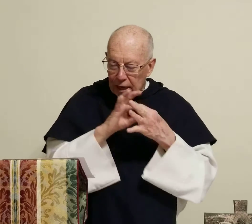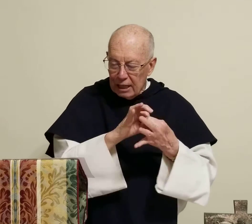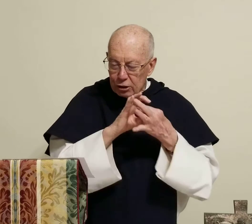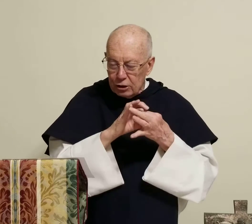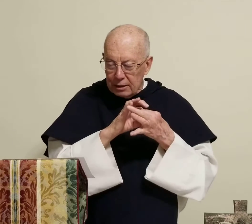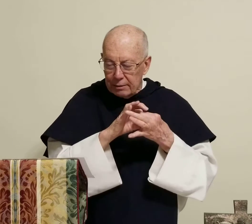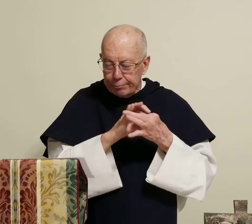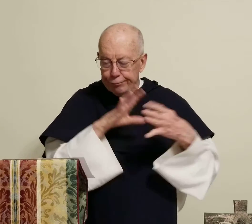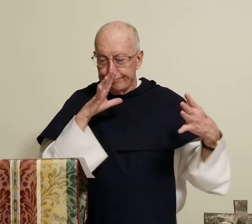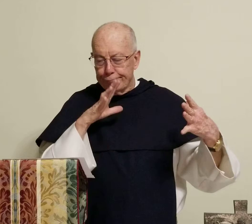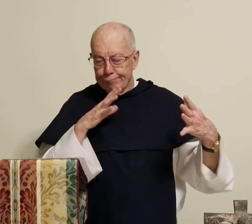procrastination,